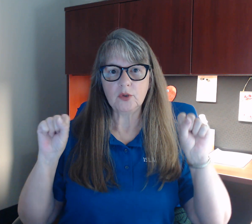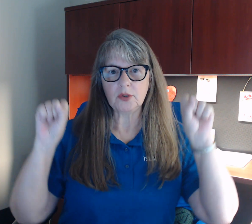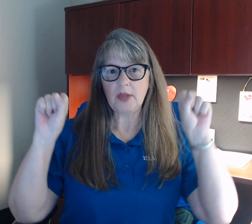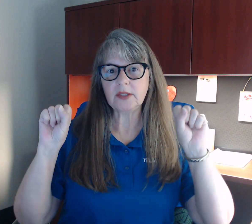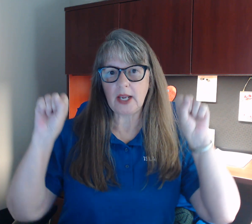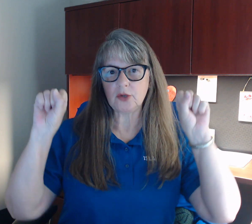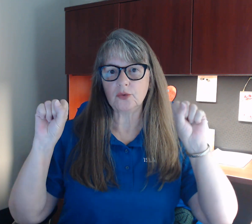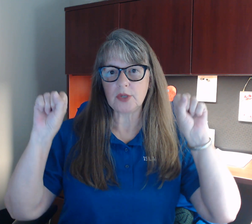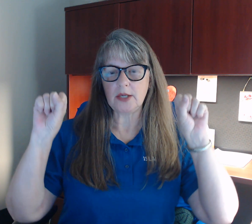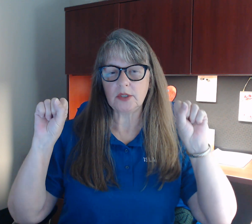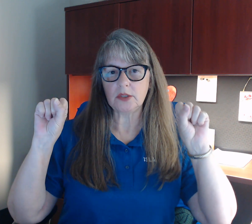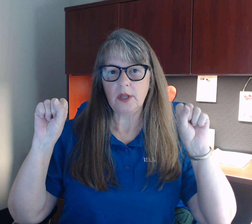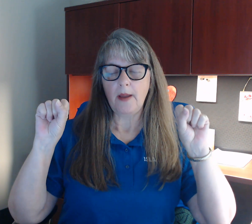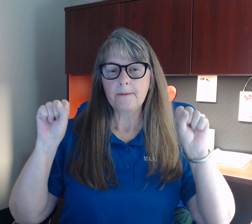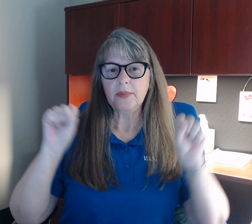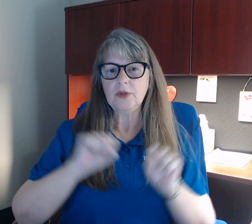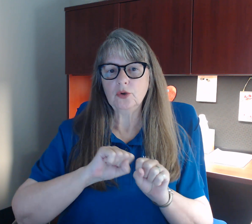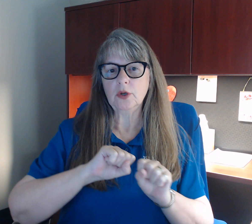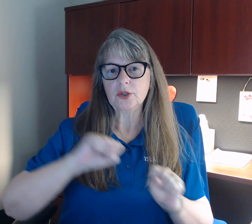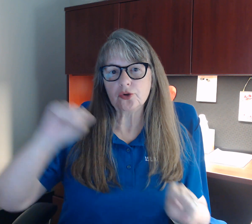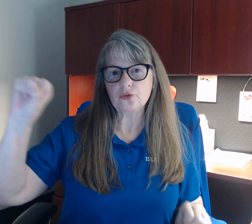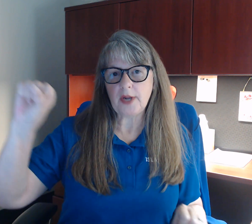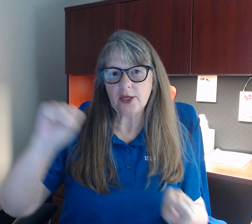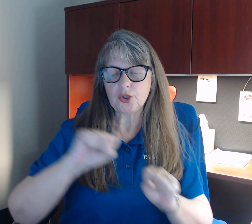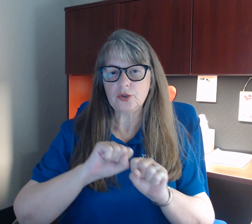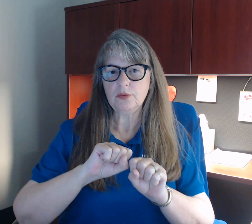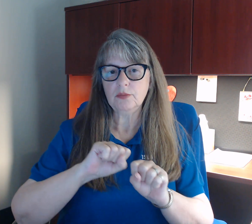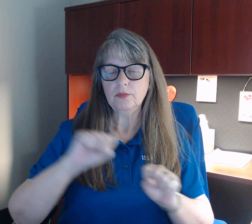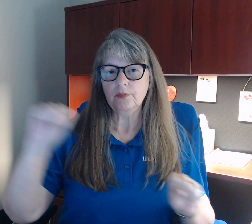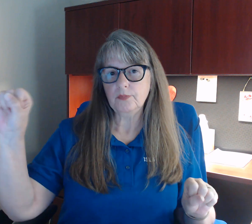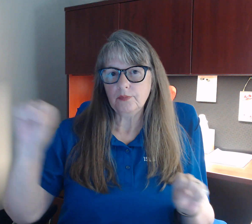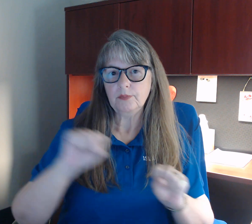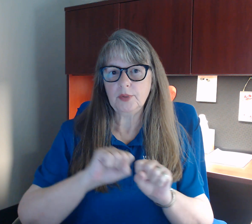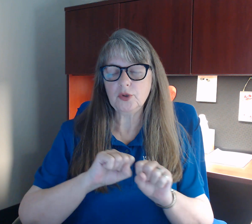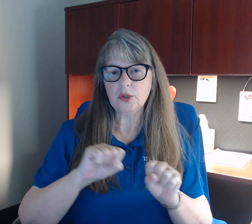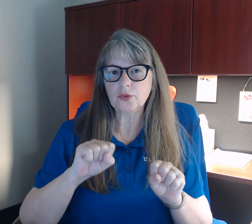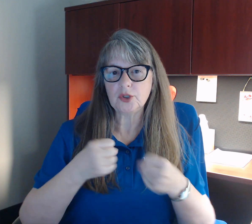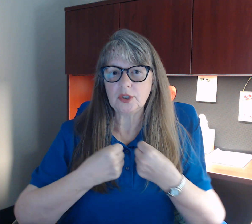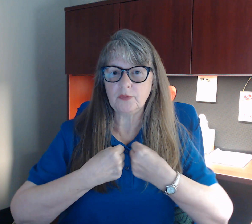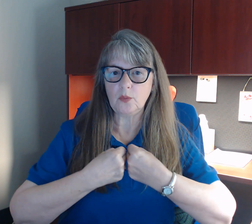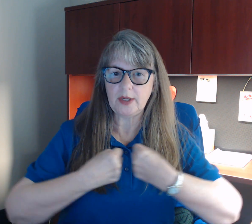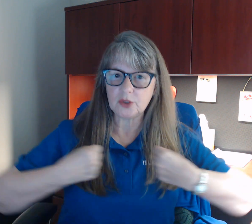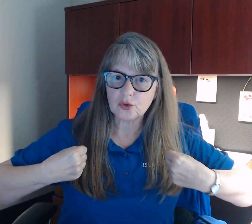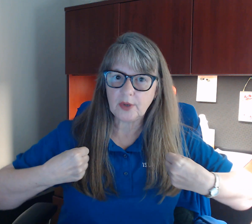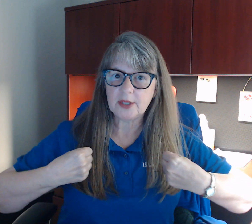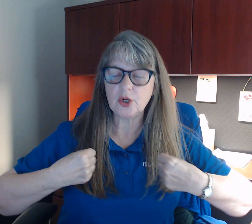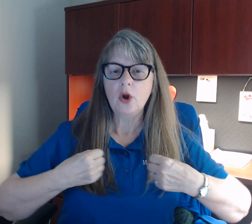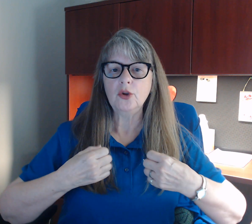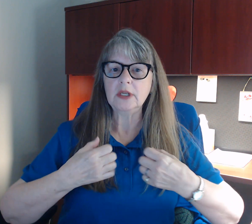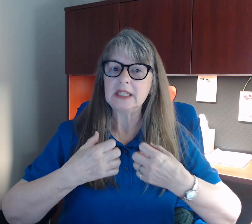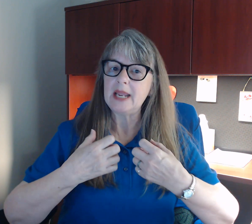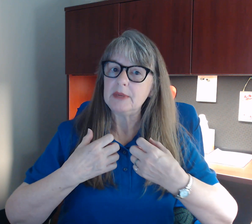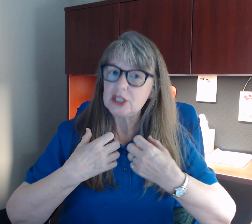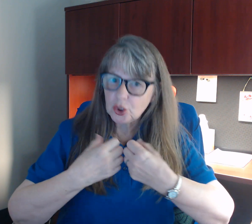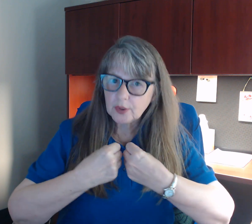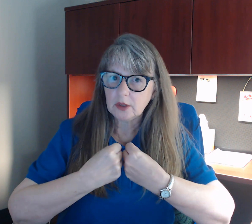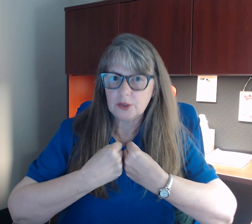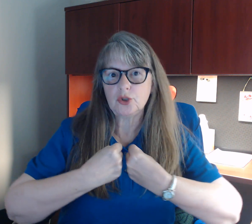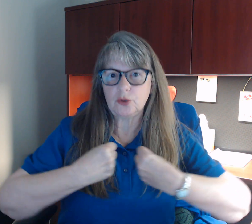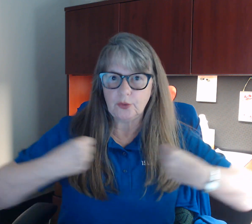that's exercises. But then you're going to stretch. But you can stretch in different ways. Stretch. You can take material and stretch